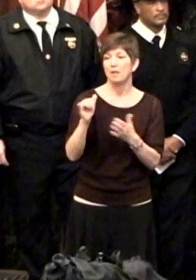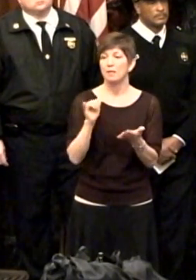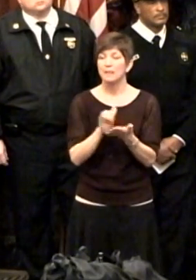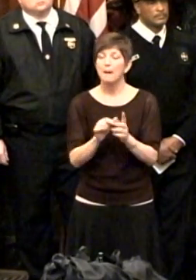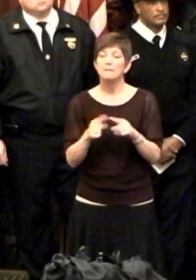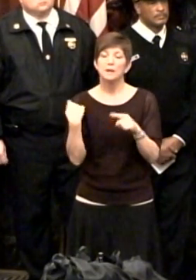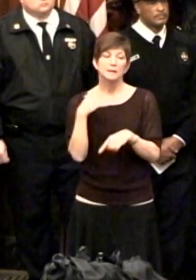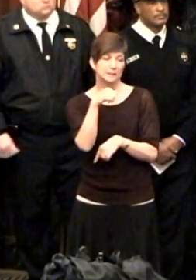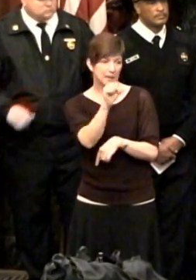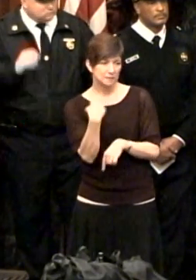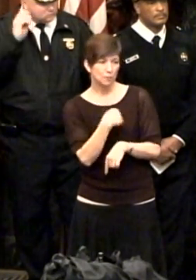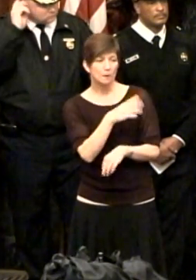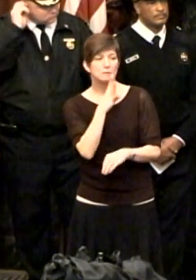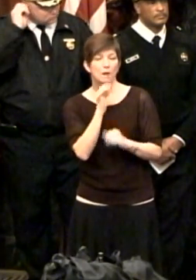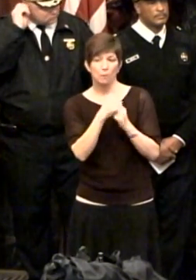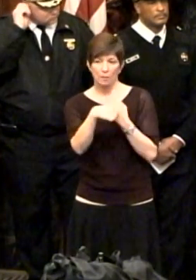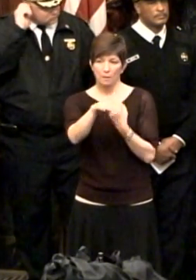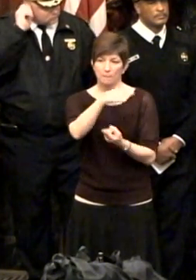talking to them.